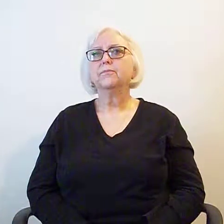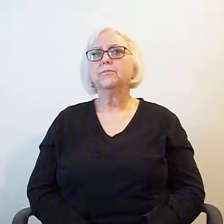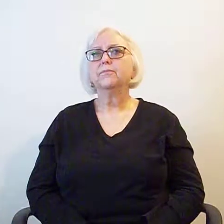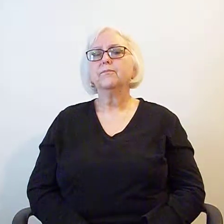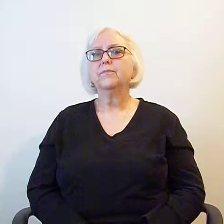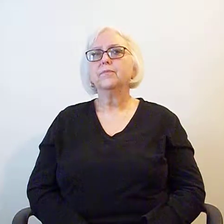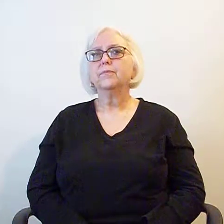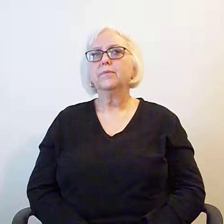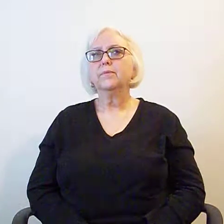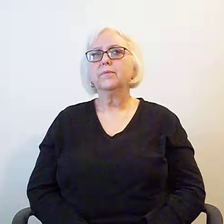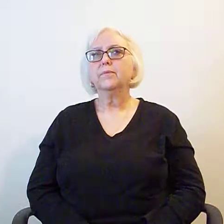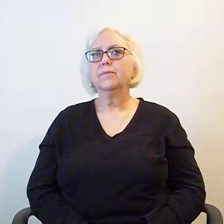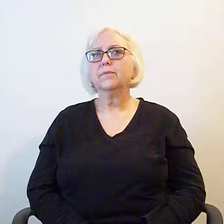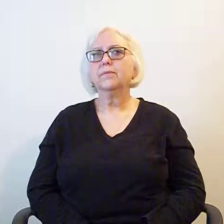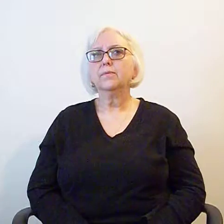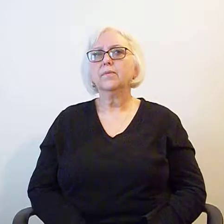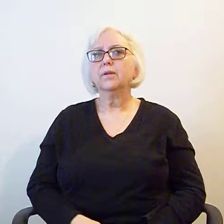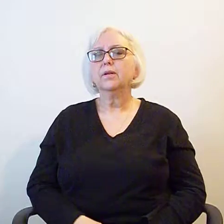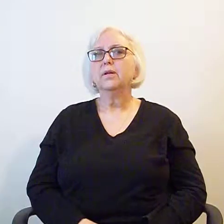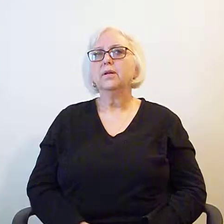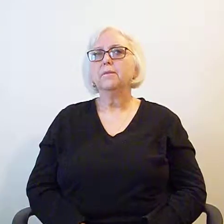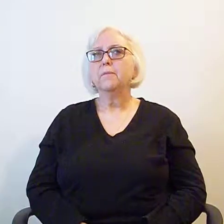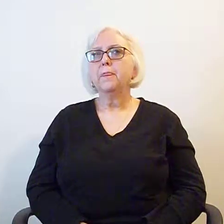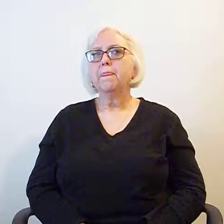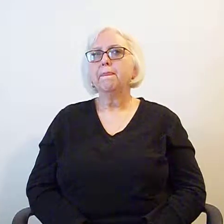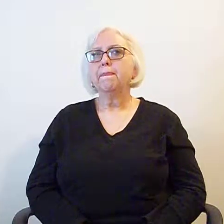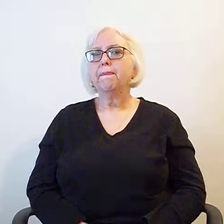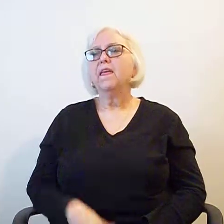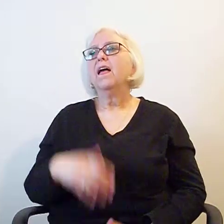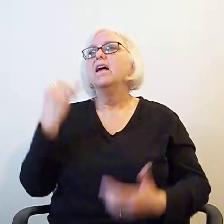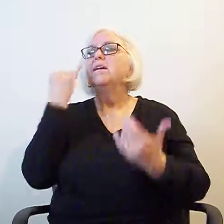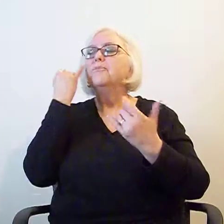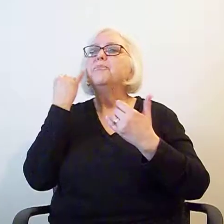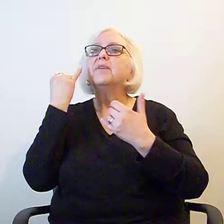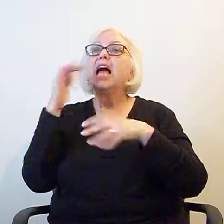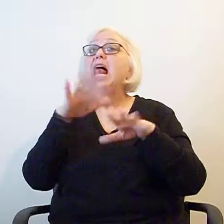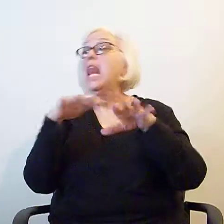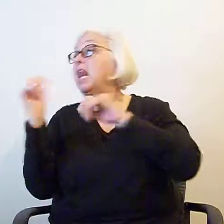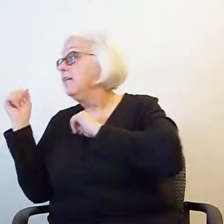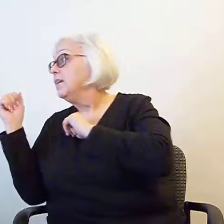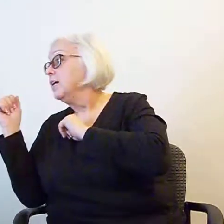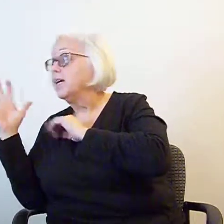Transition, transfer, or reentry. So leaving and coming back.